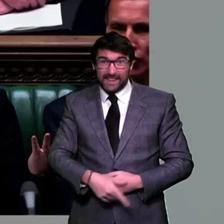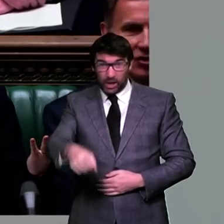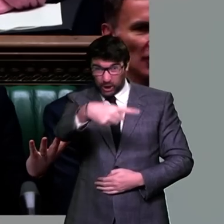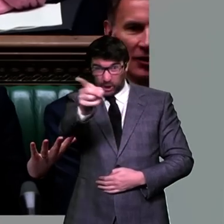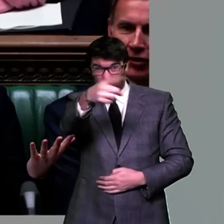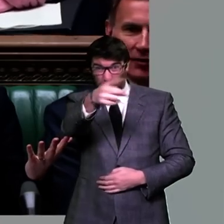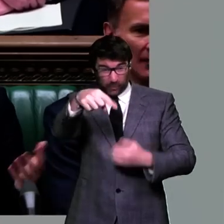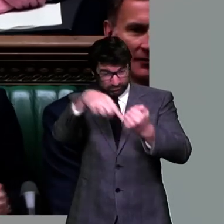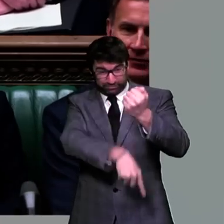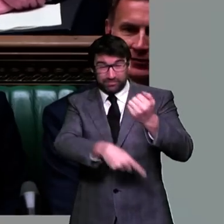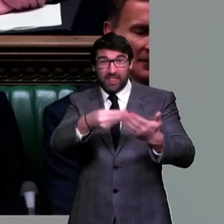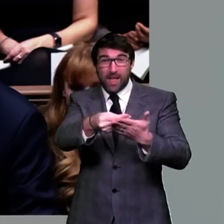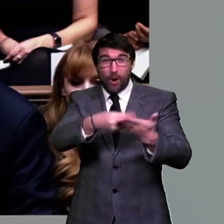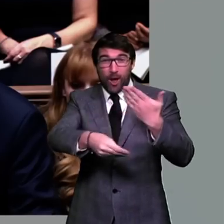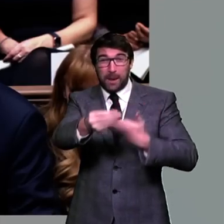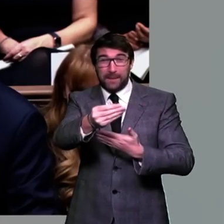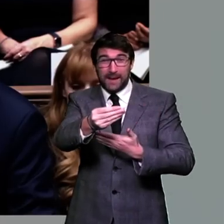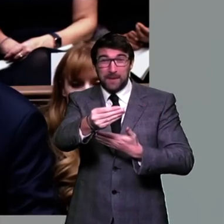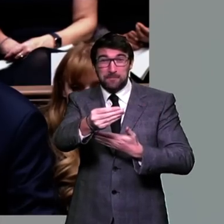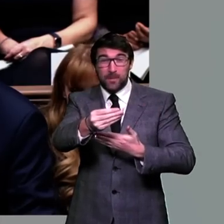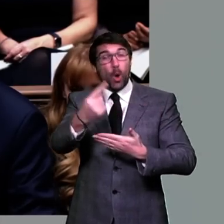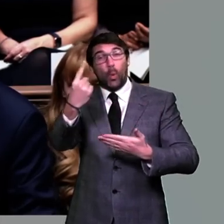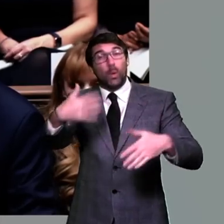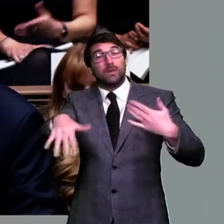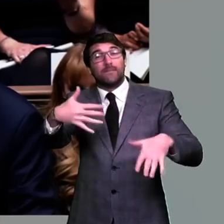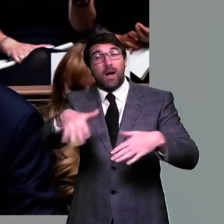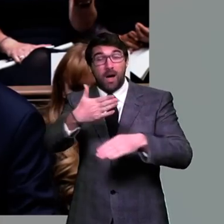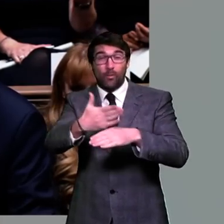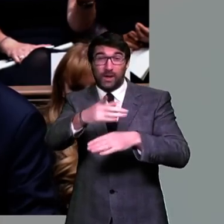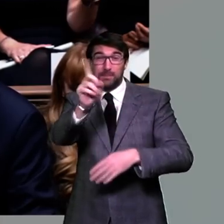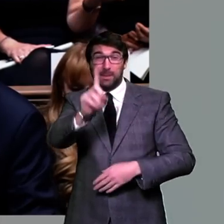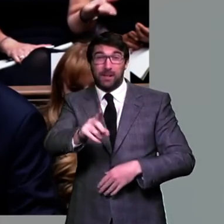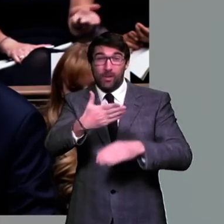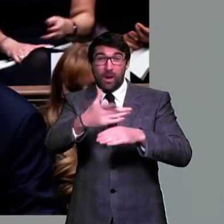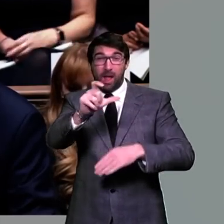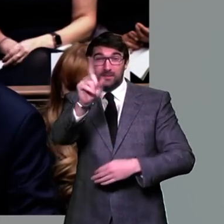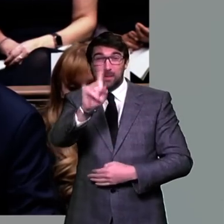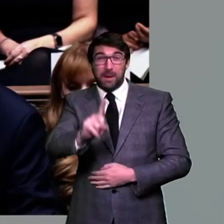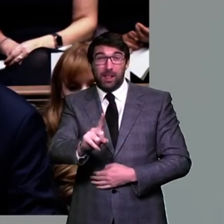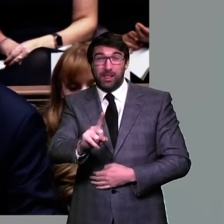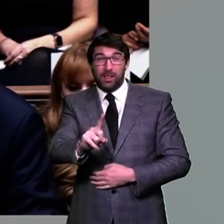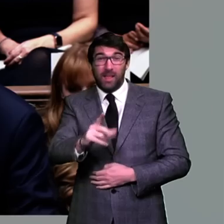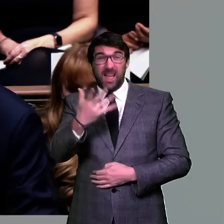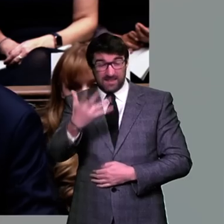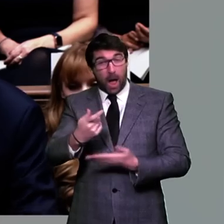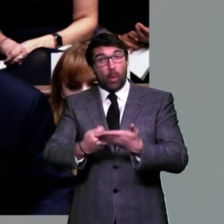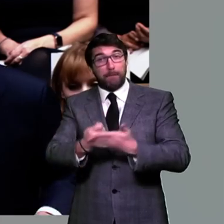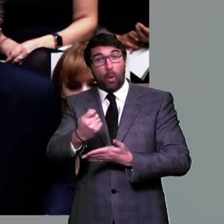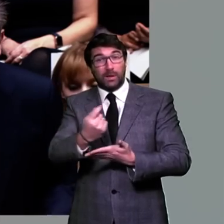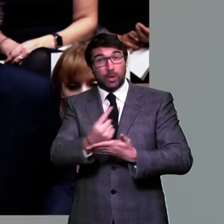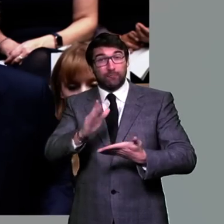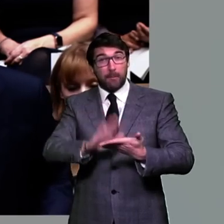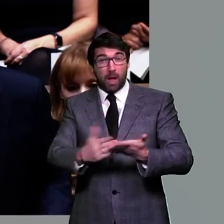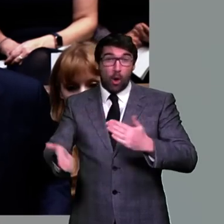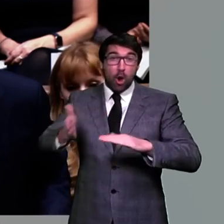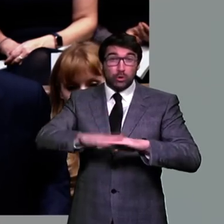And working people are going to have to pay 500 quid more a month on their mortgages.